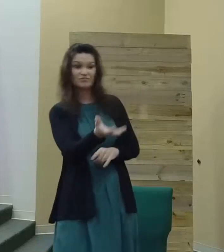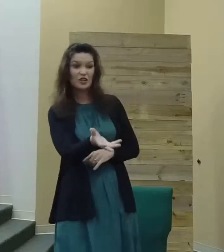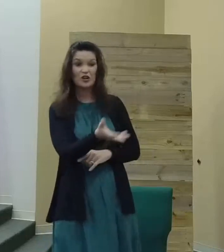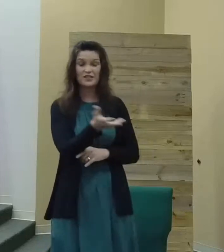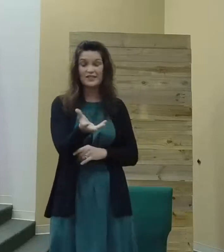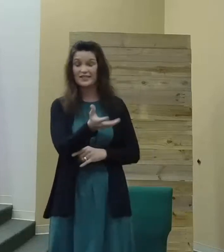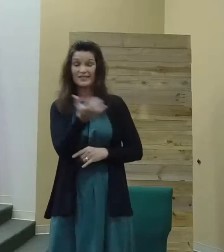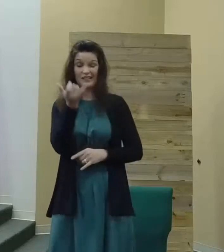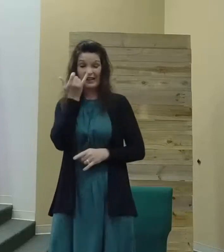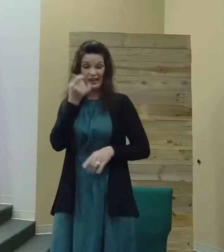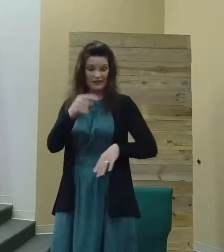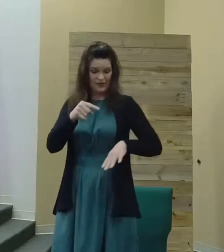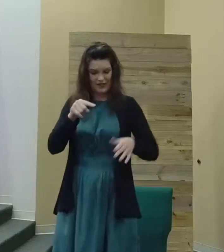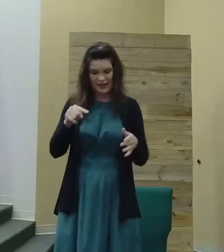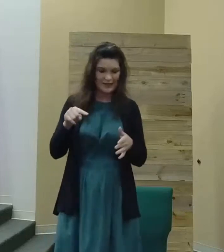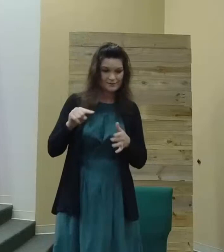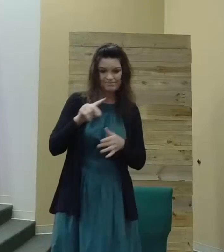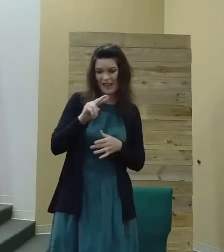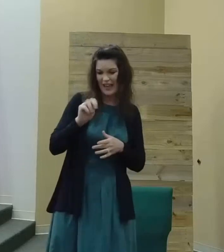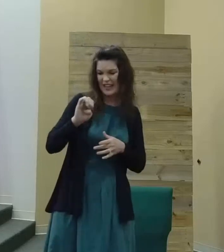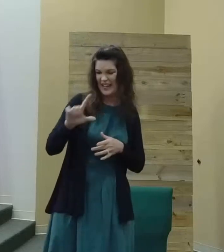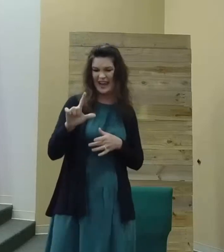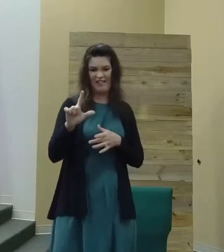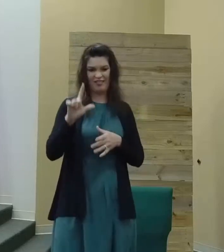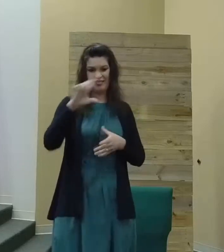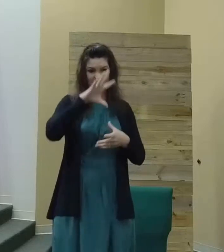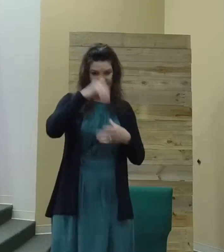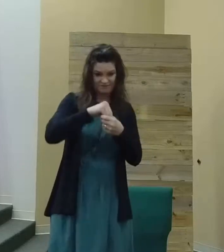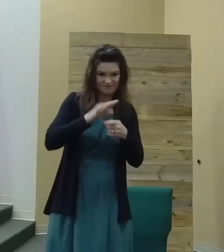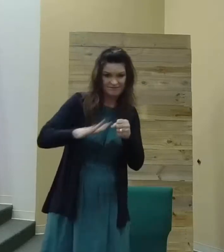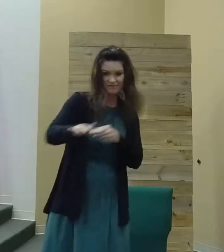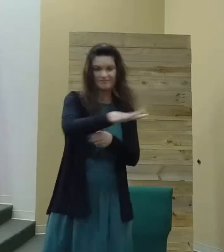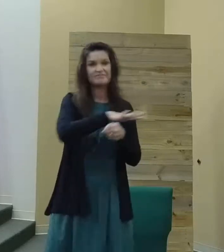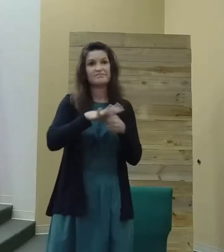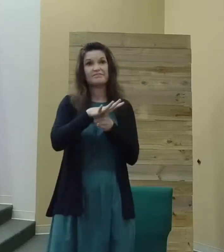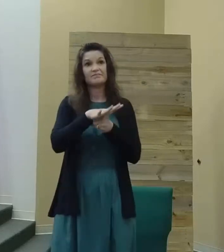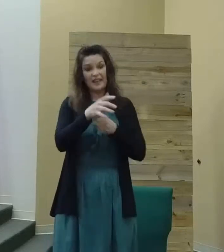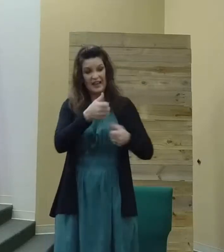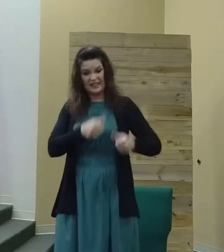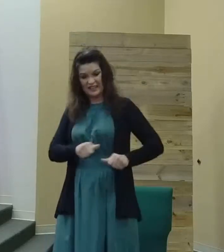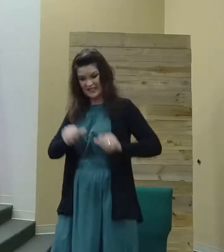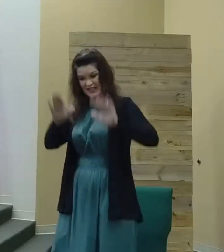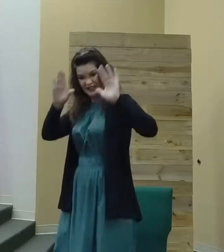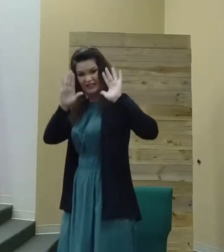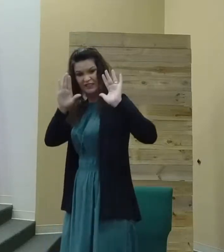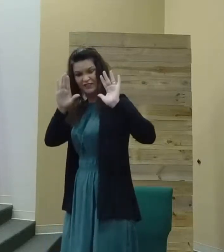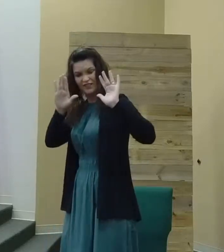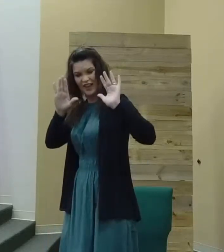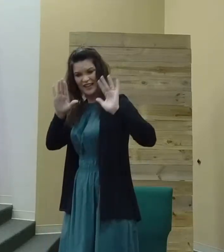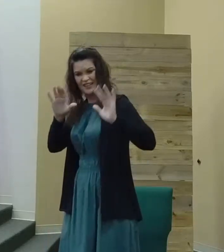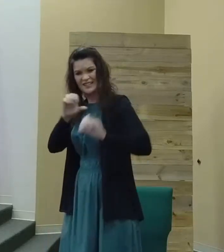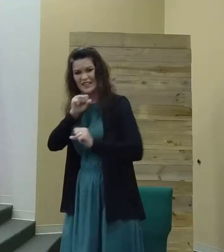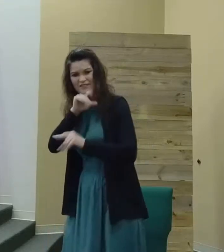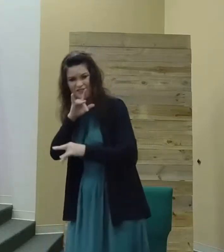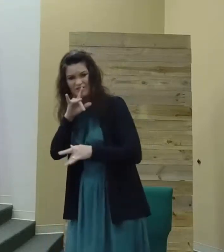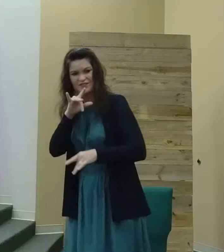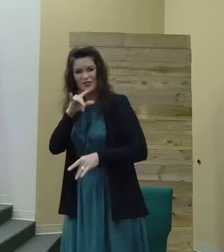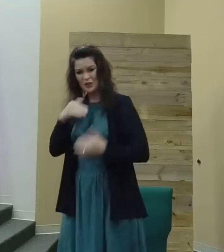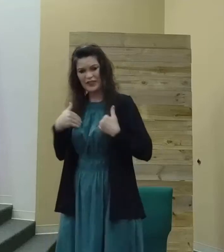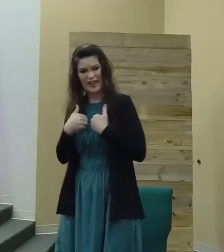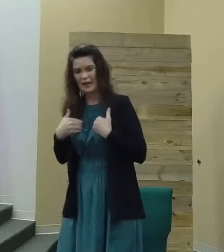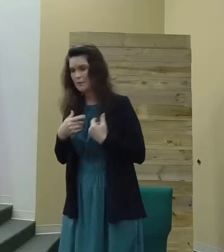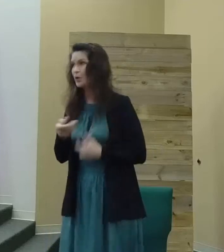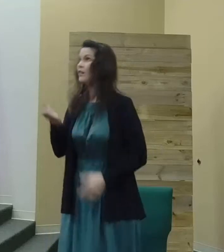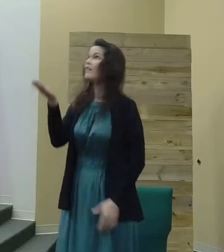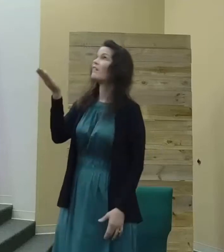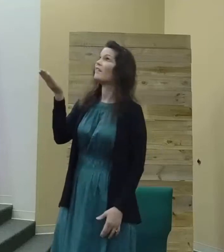has an acceptable male in his flock and makes a vow but sacrifices a defective animal to the Lord.